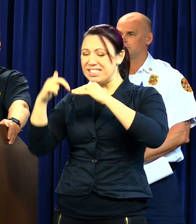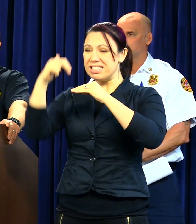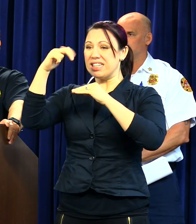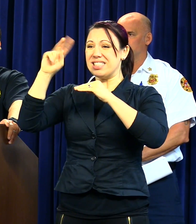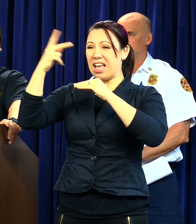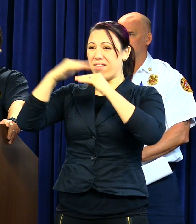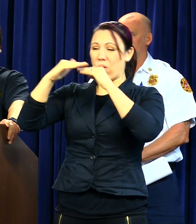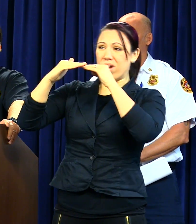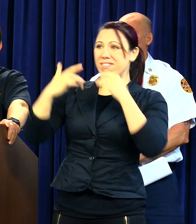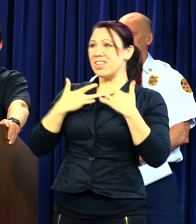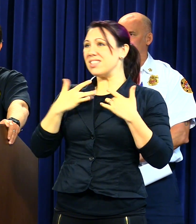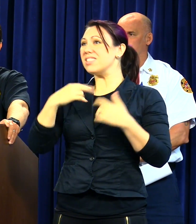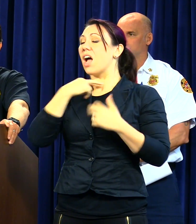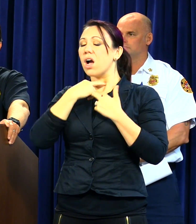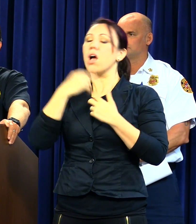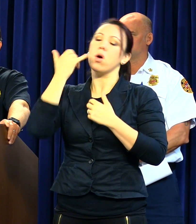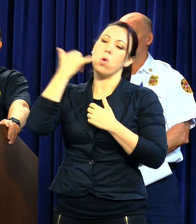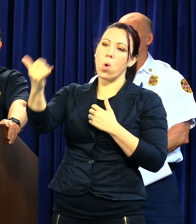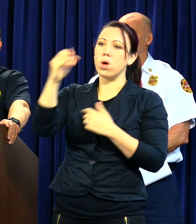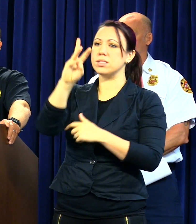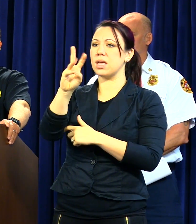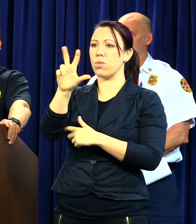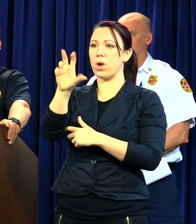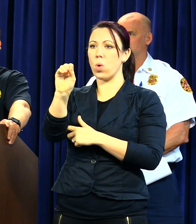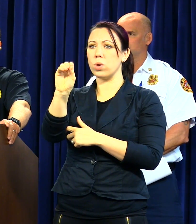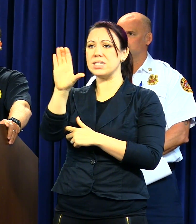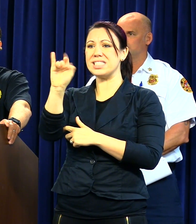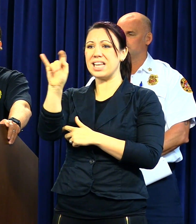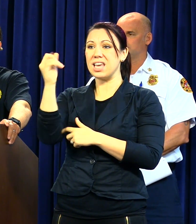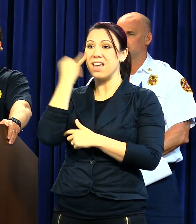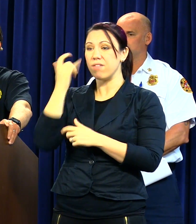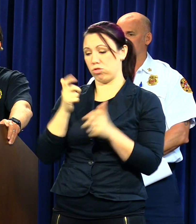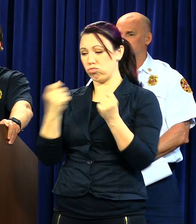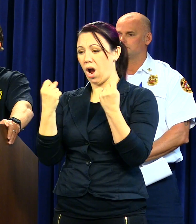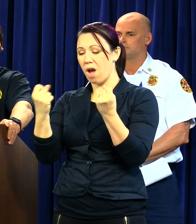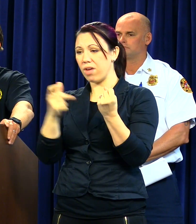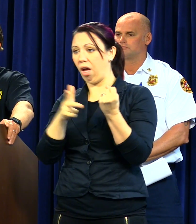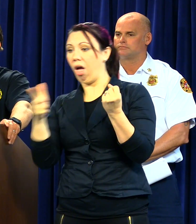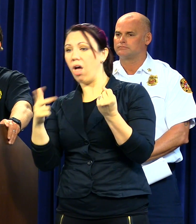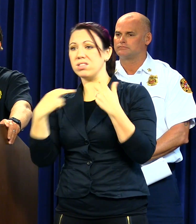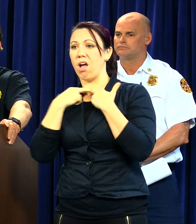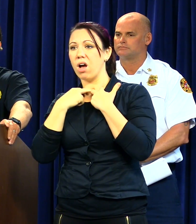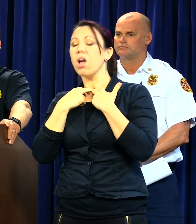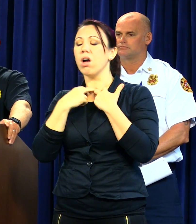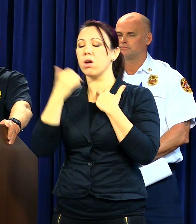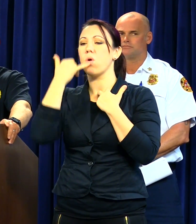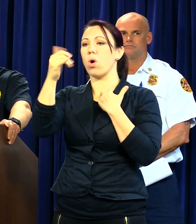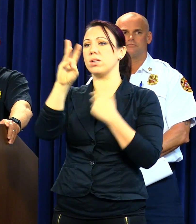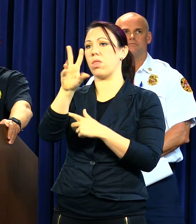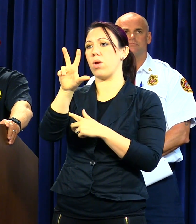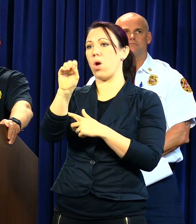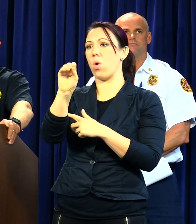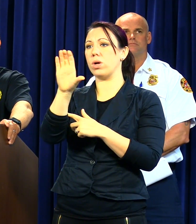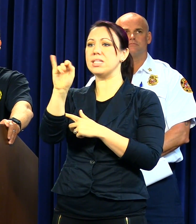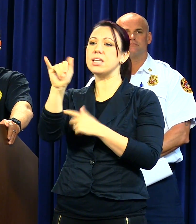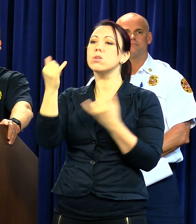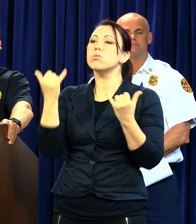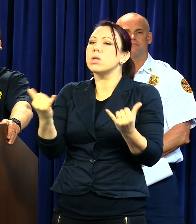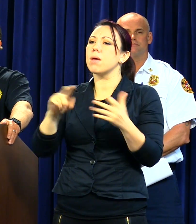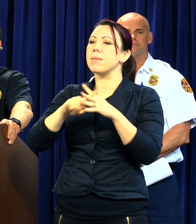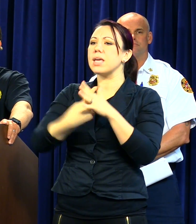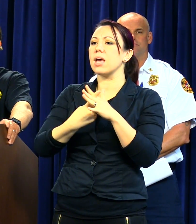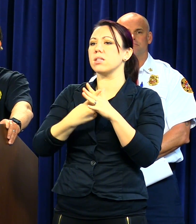out, call 630 City, and we will come get you. Today begins the cleaning and the rebuilding